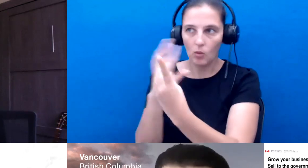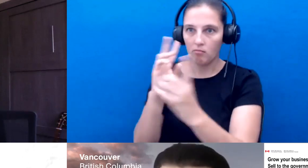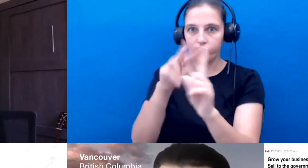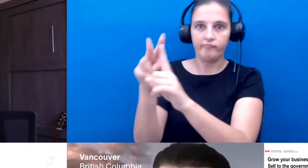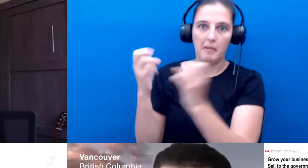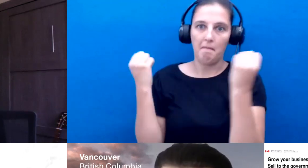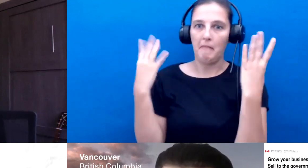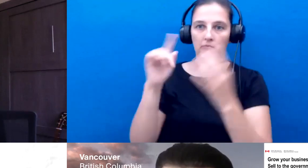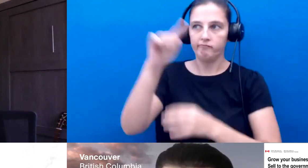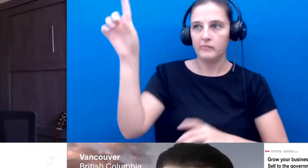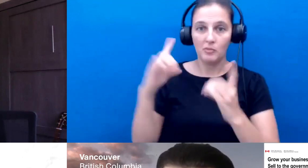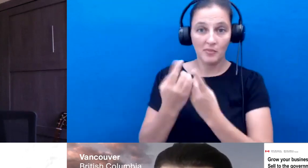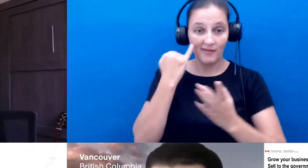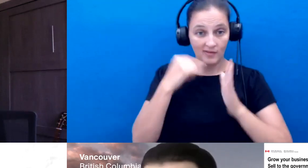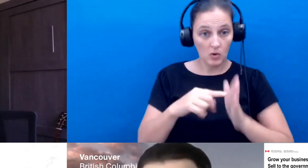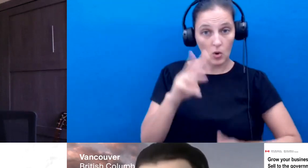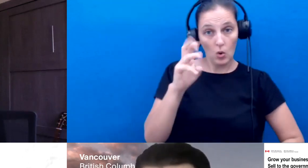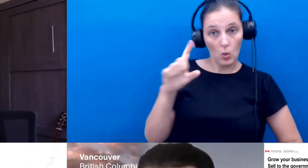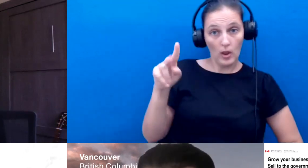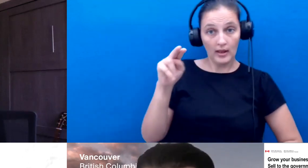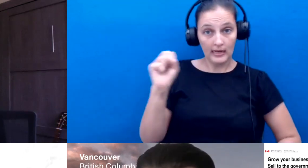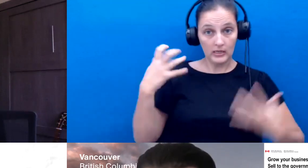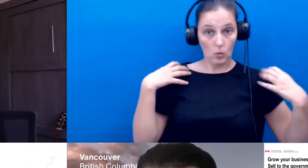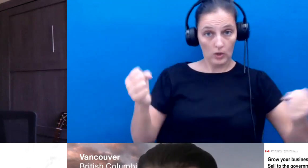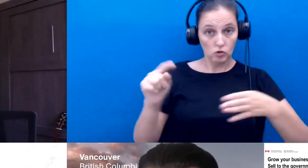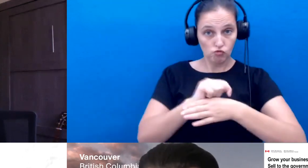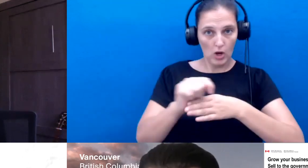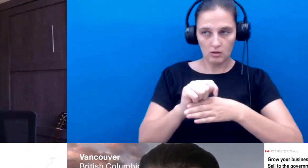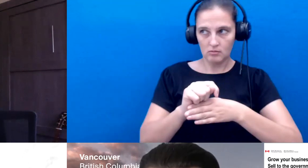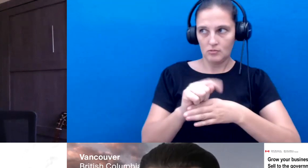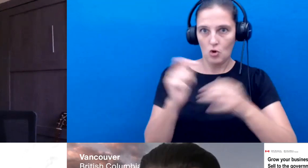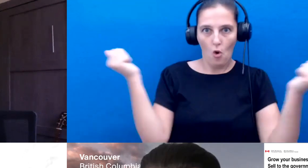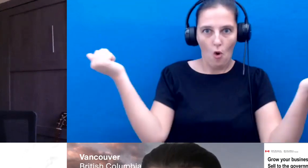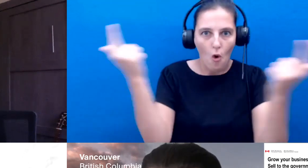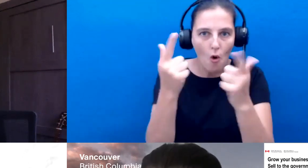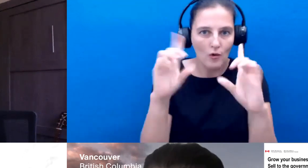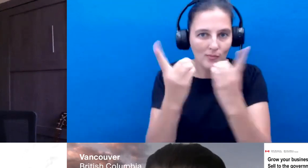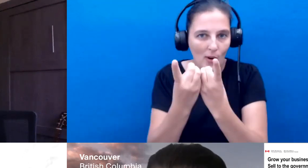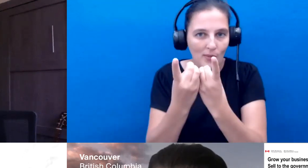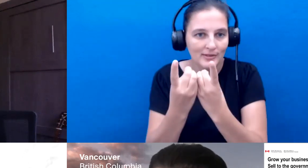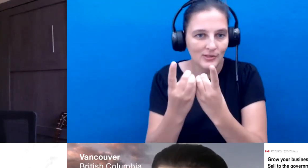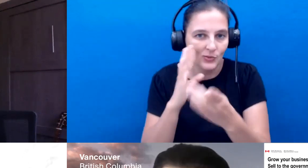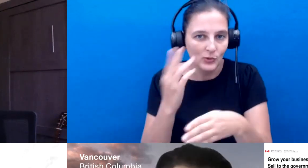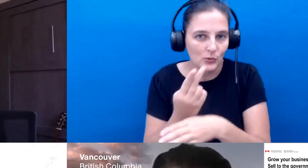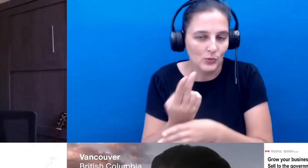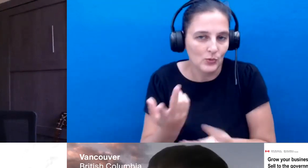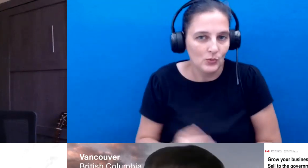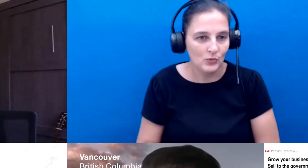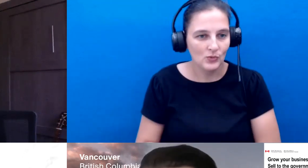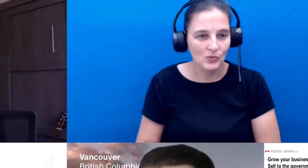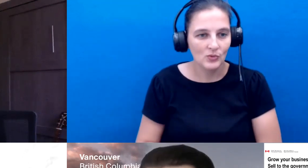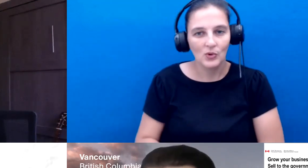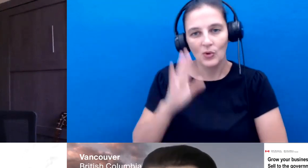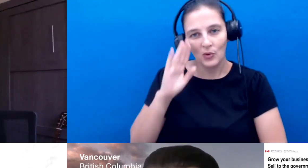Wellness training is something that all of our departments, I think, offer to their employees as, courses we